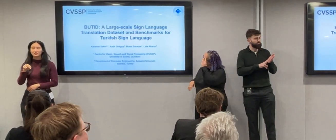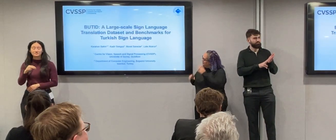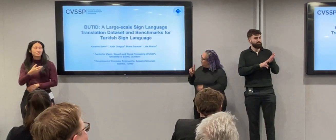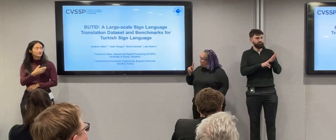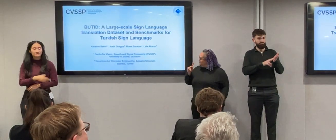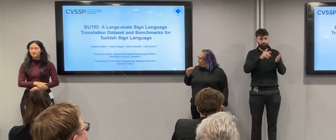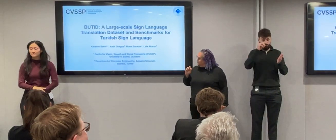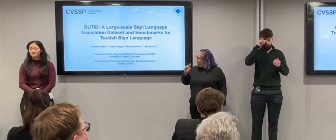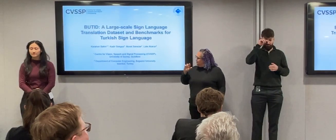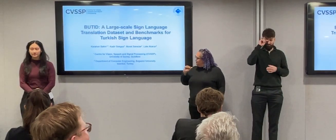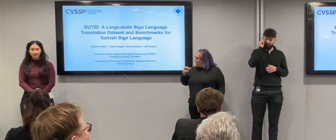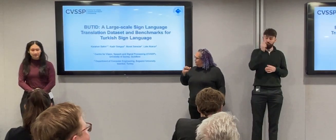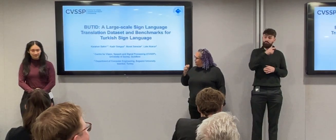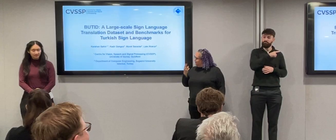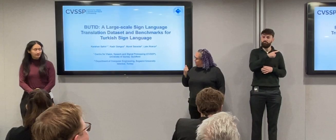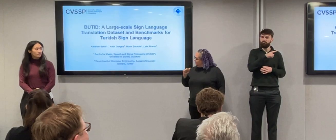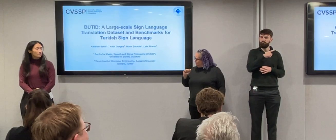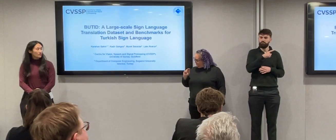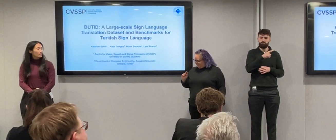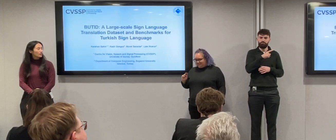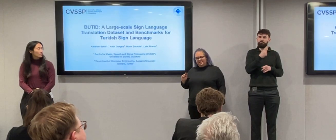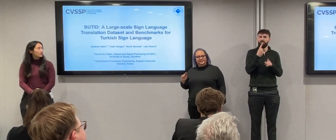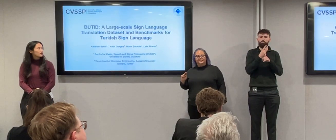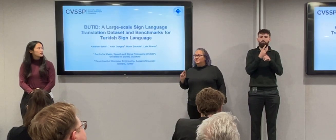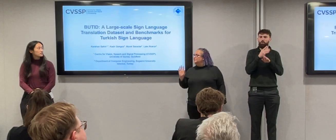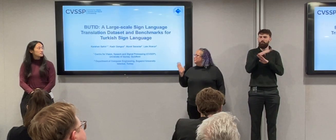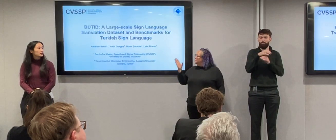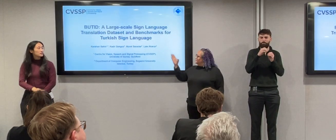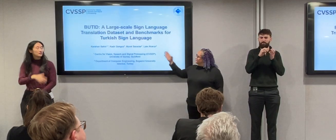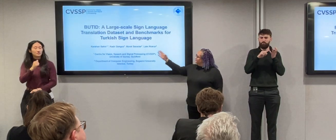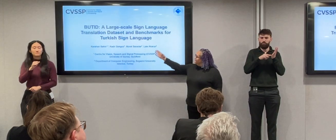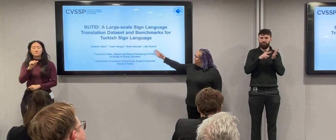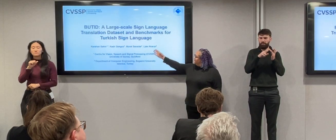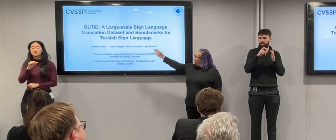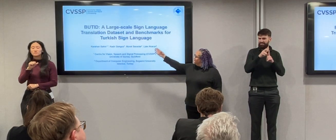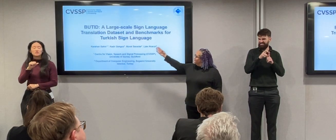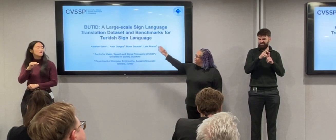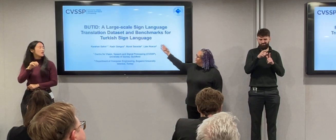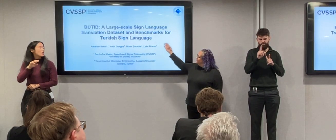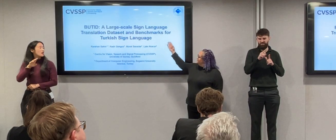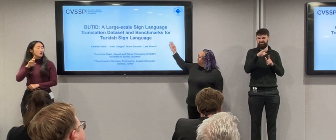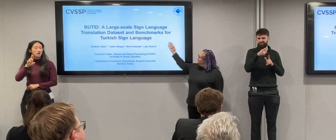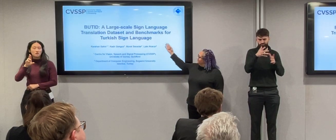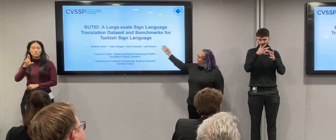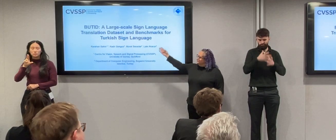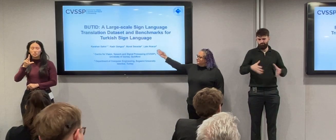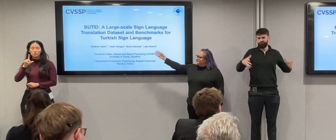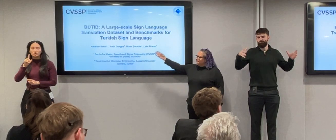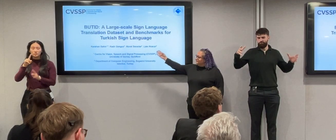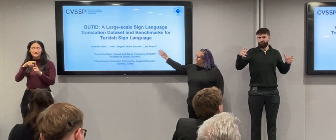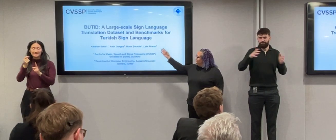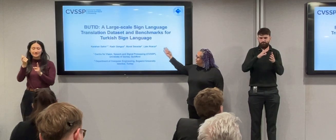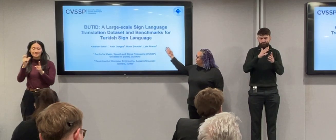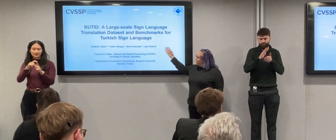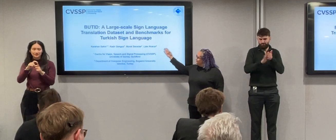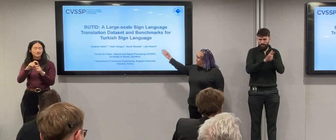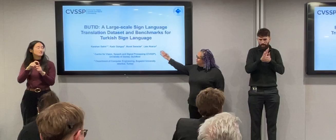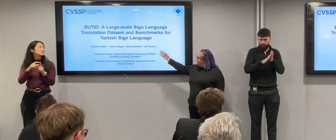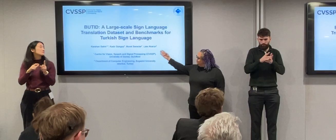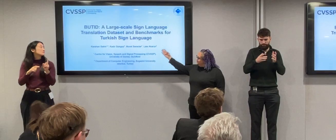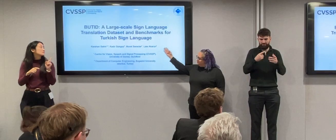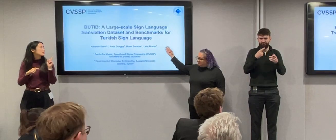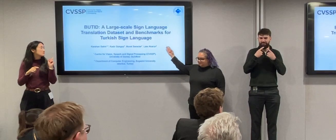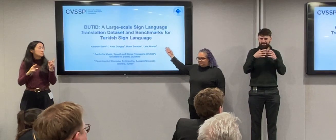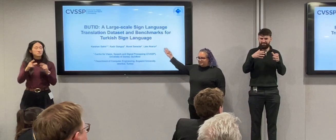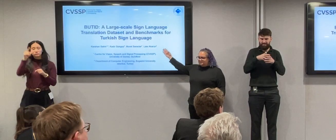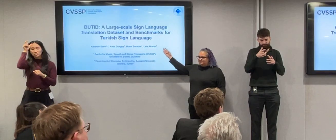He'll be presenting BUTID, a large-scale sign language translation dataset and benchmarks for